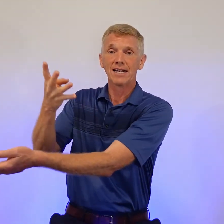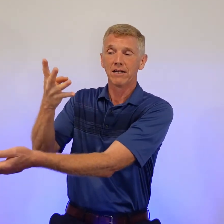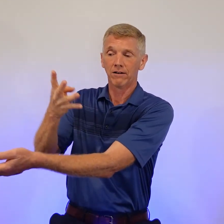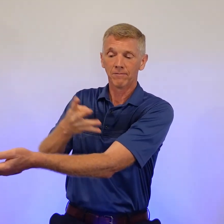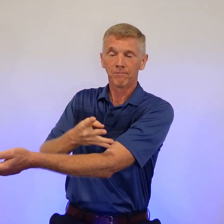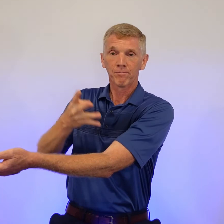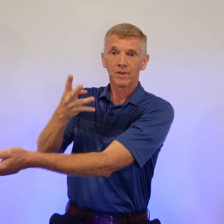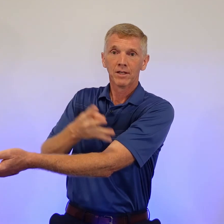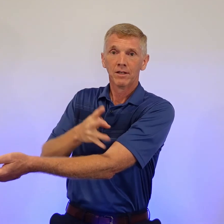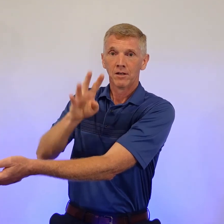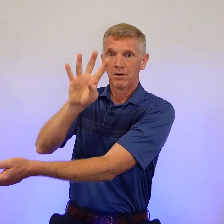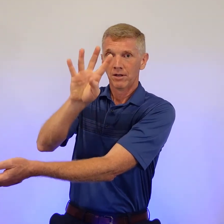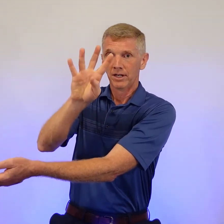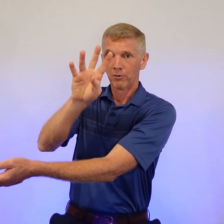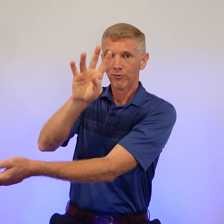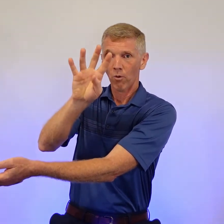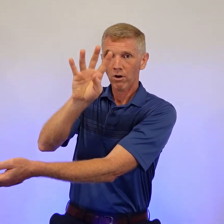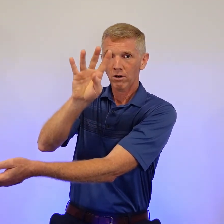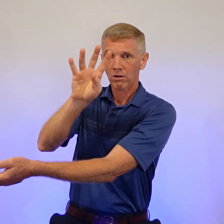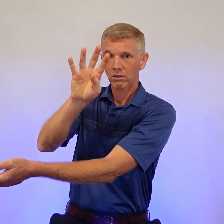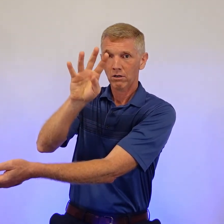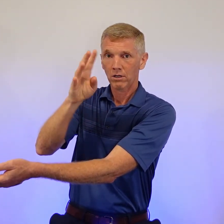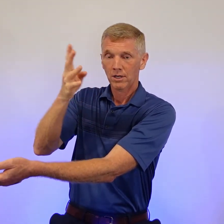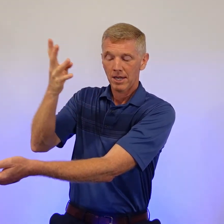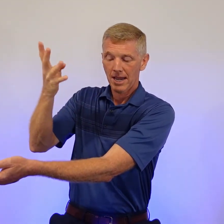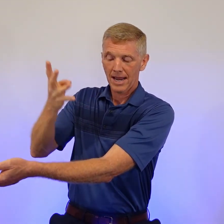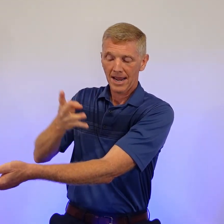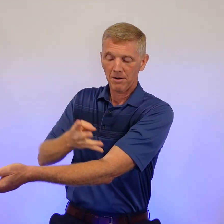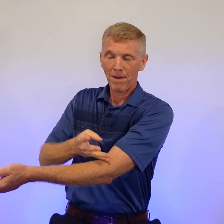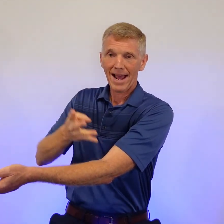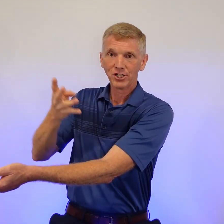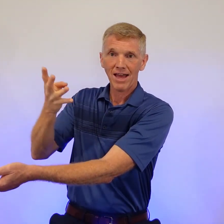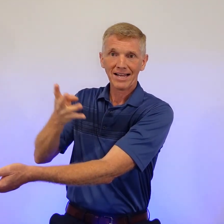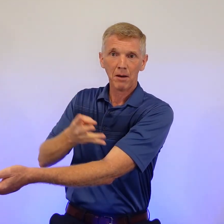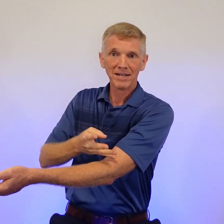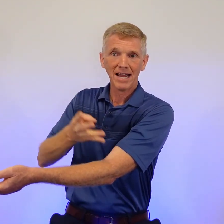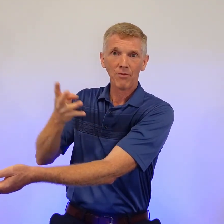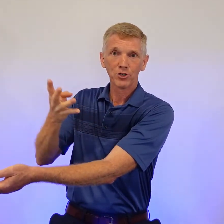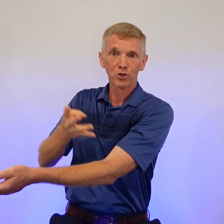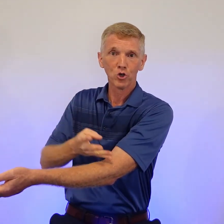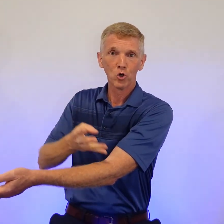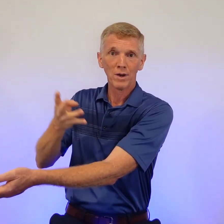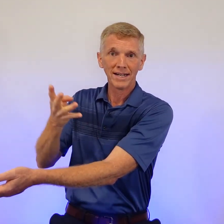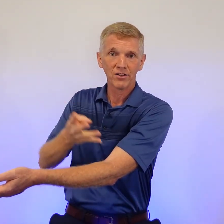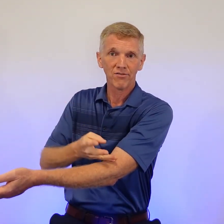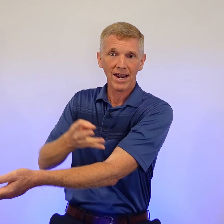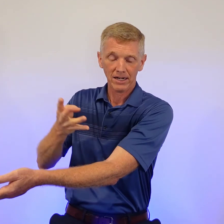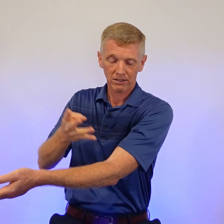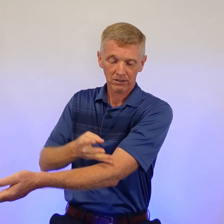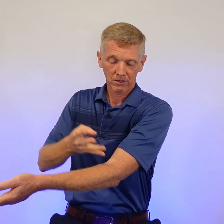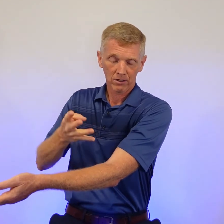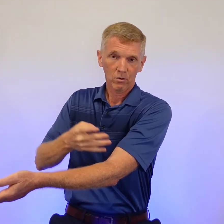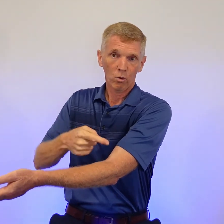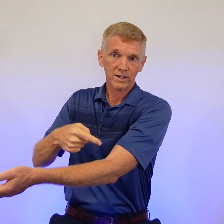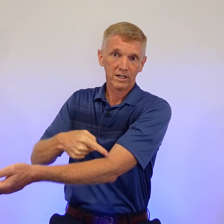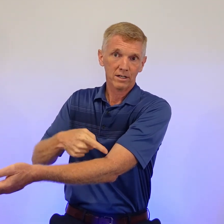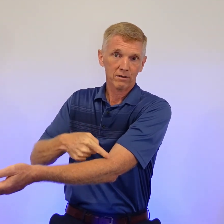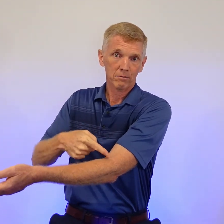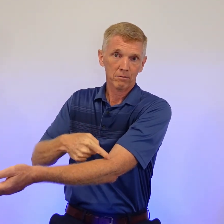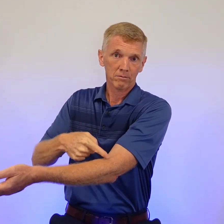here. Number 4, and imagine that coming down the tube and into the vein where it's